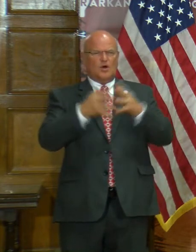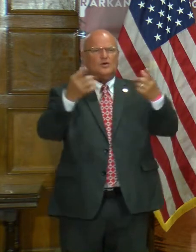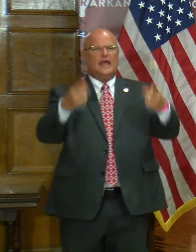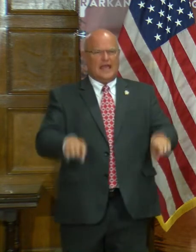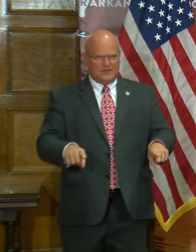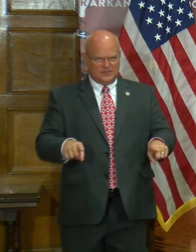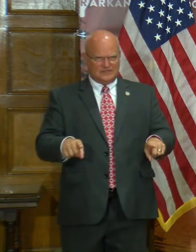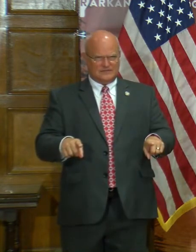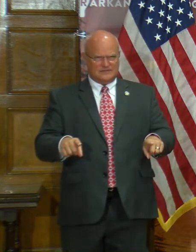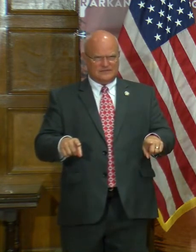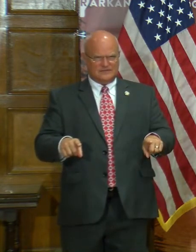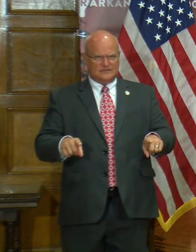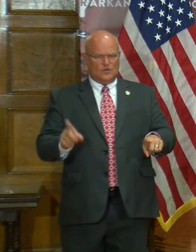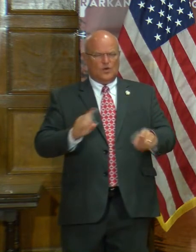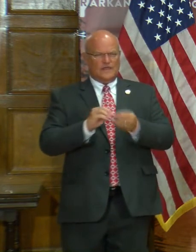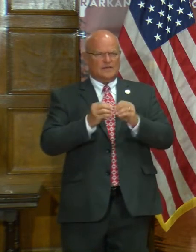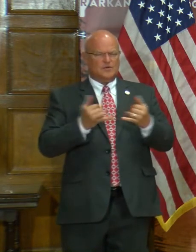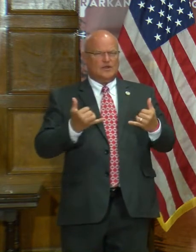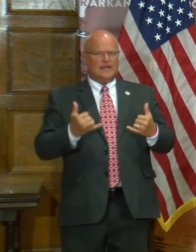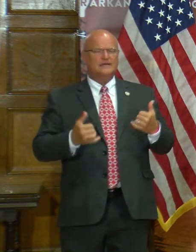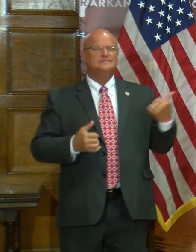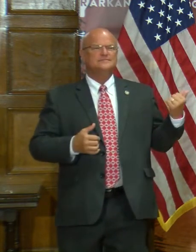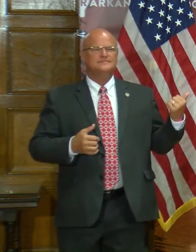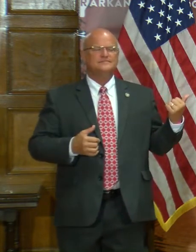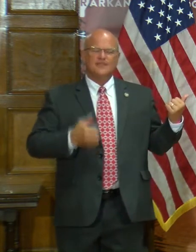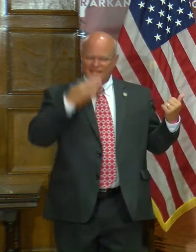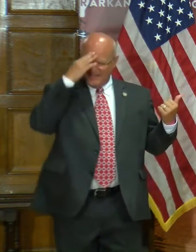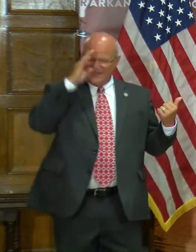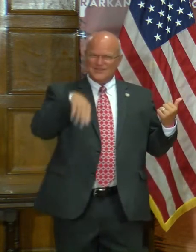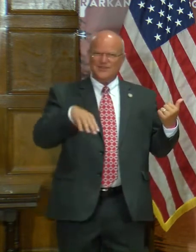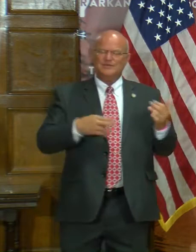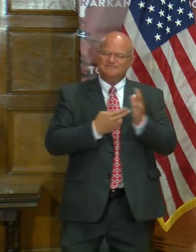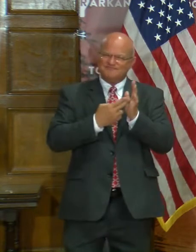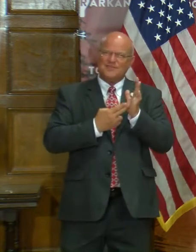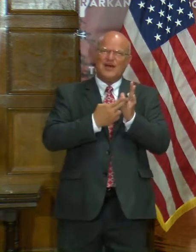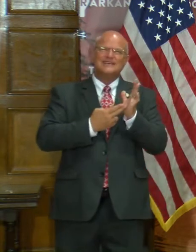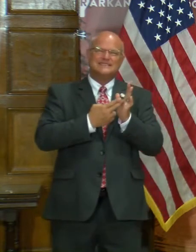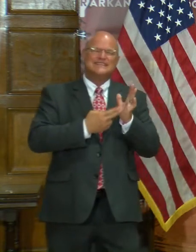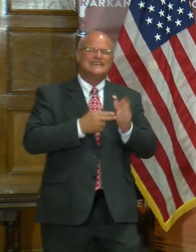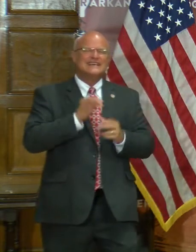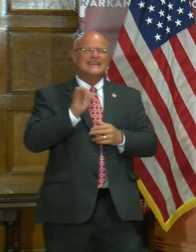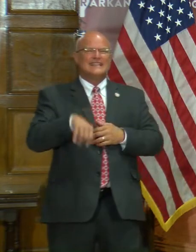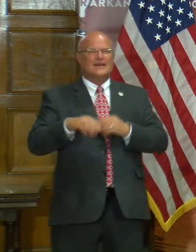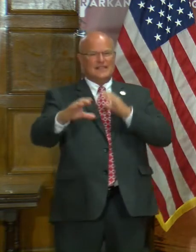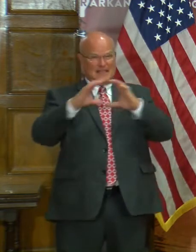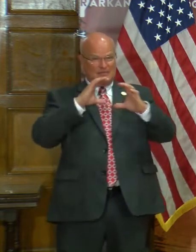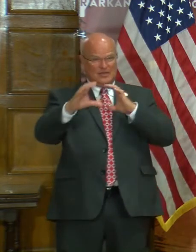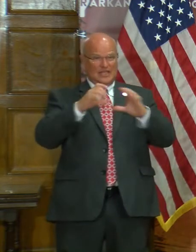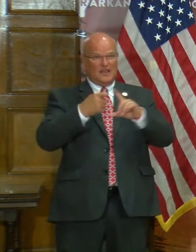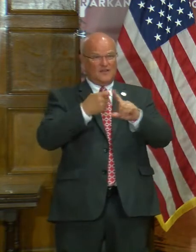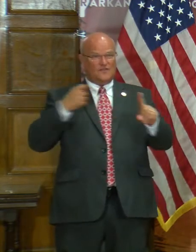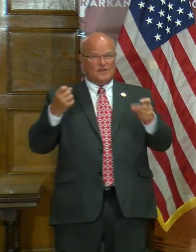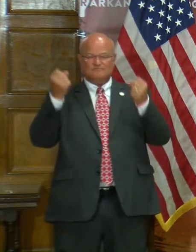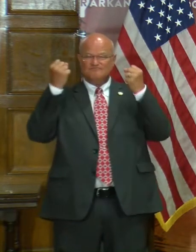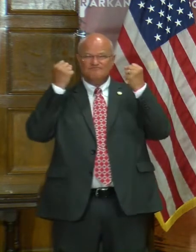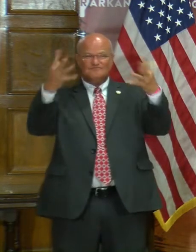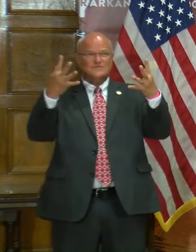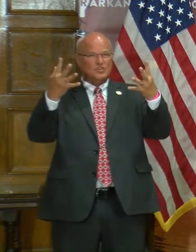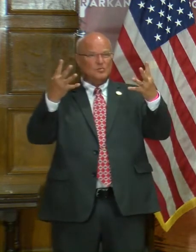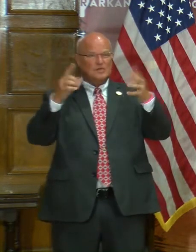be able to move forward given where the numbers are. Quite frankly, it was the communication from so